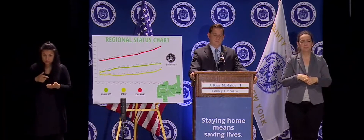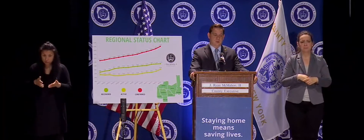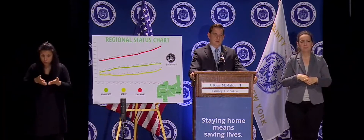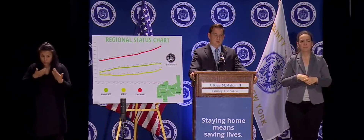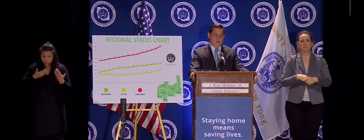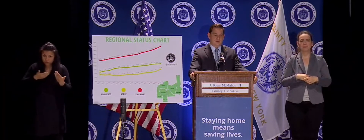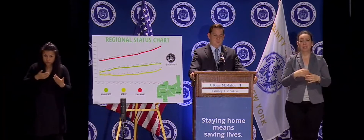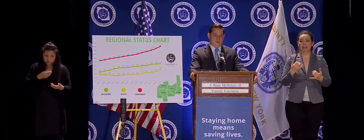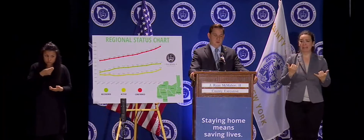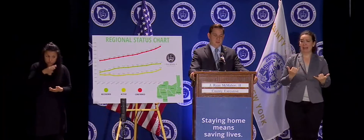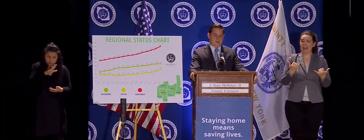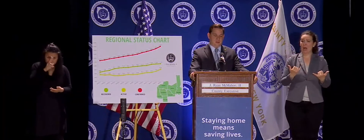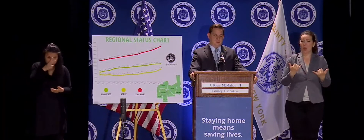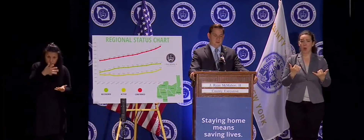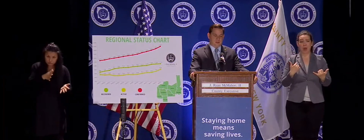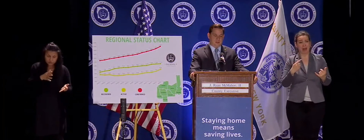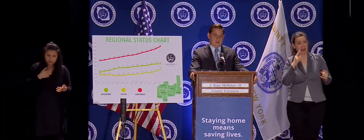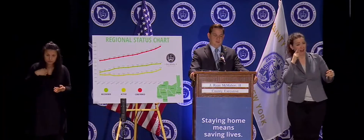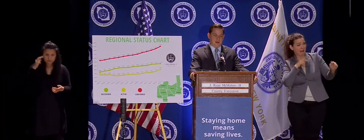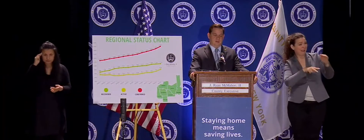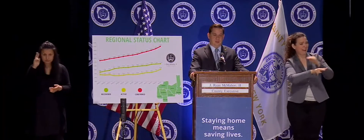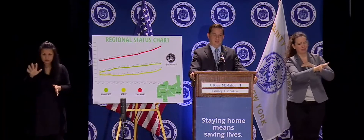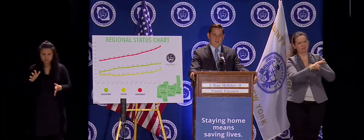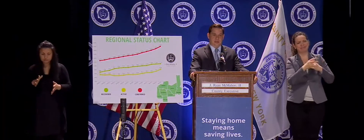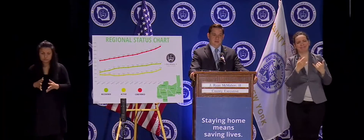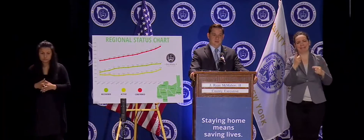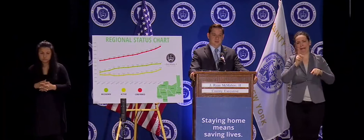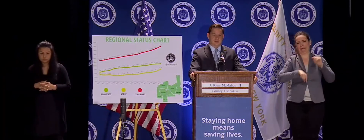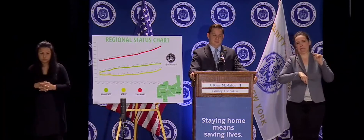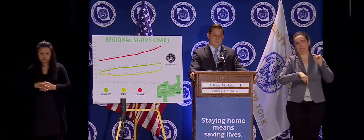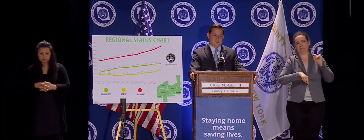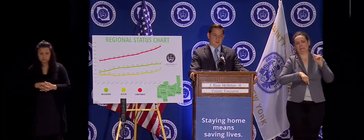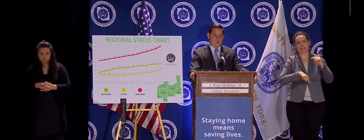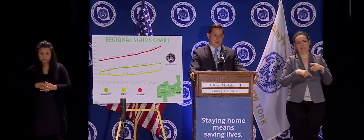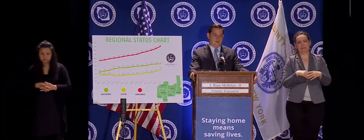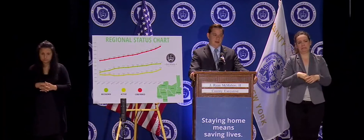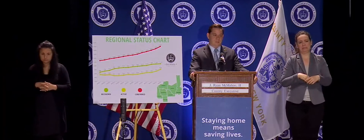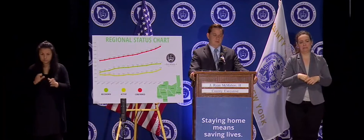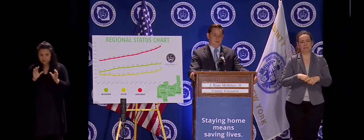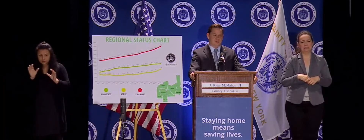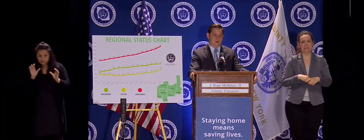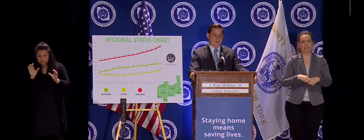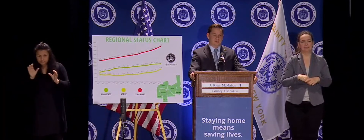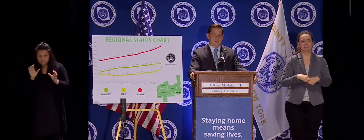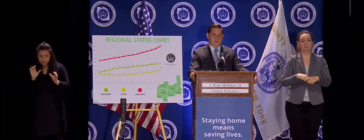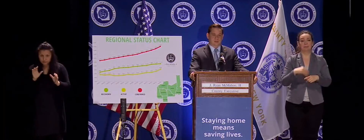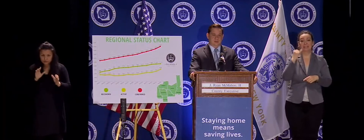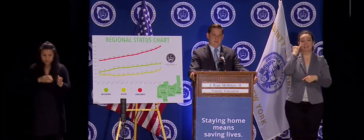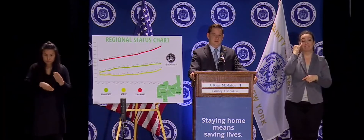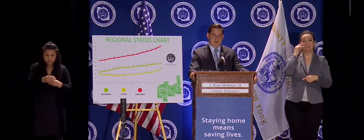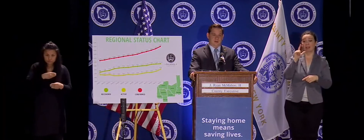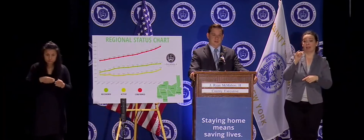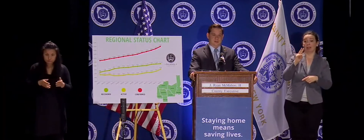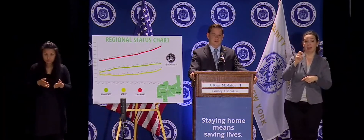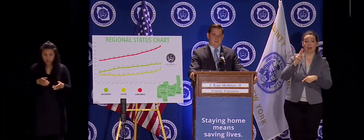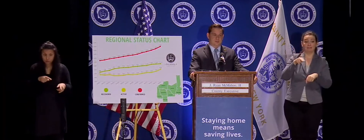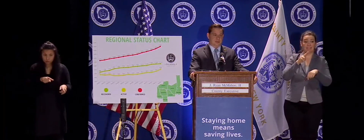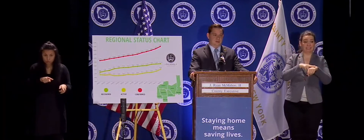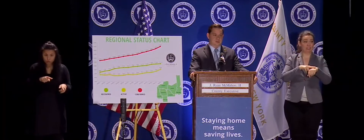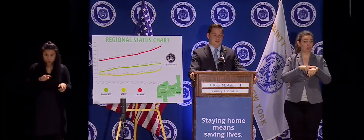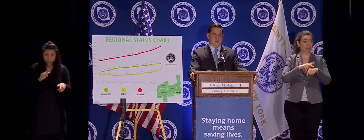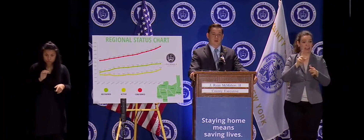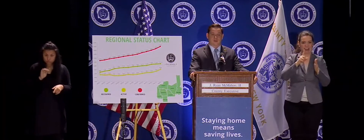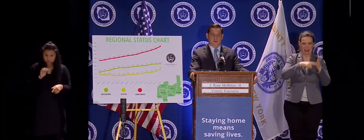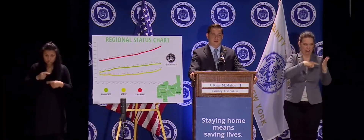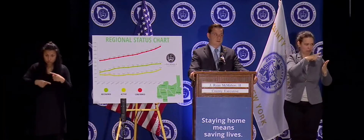season. Certainly, if Live Nation canceled their season and we have an amphitheater and this virus